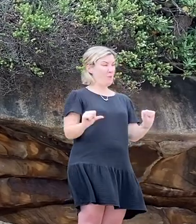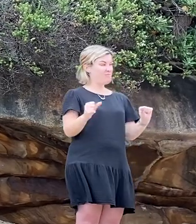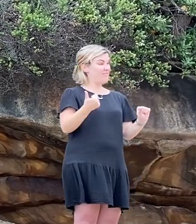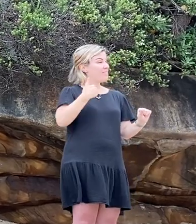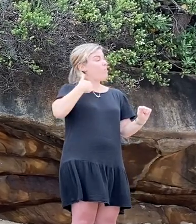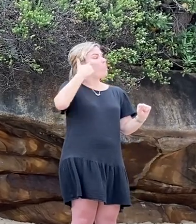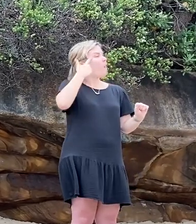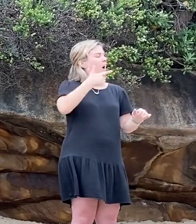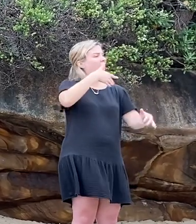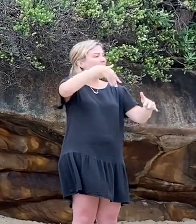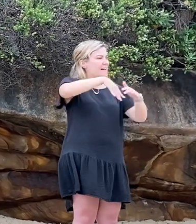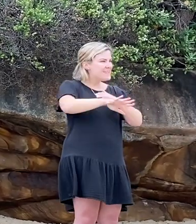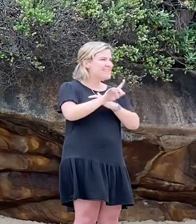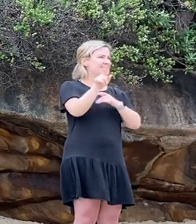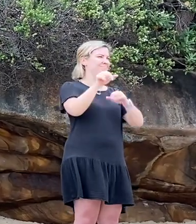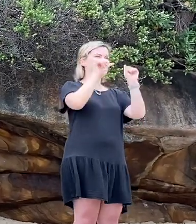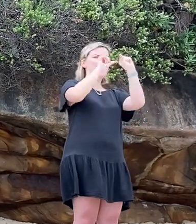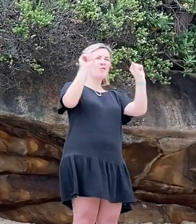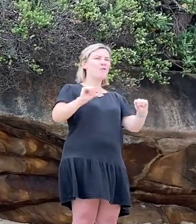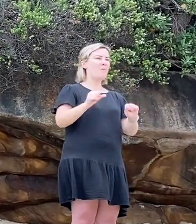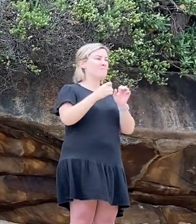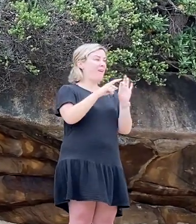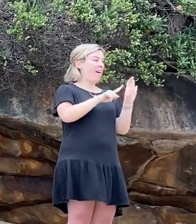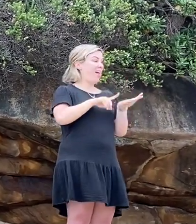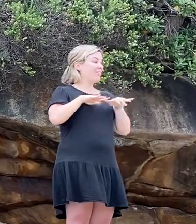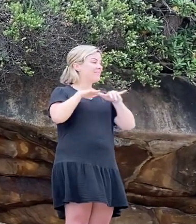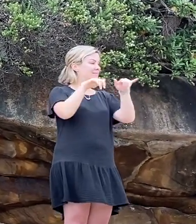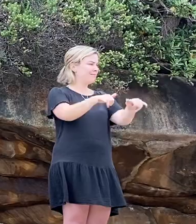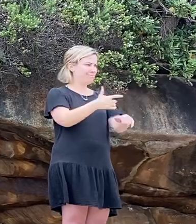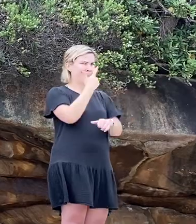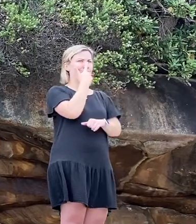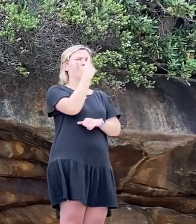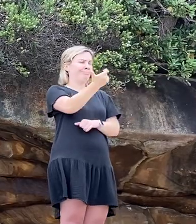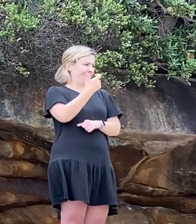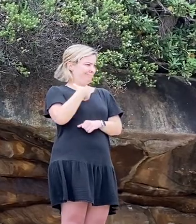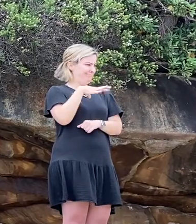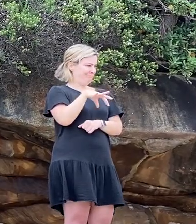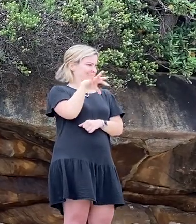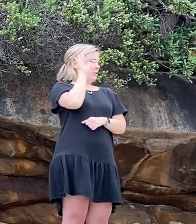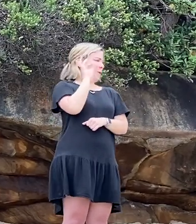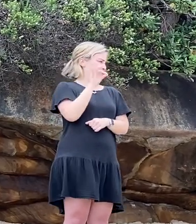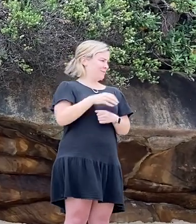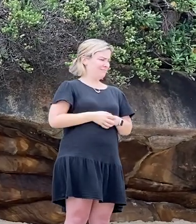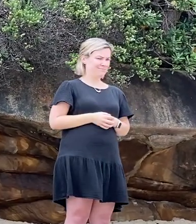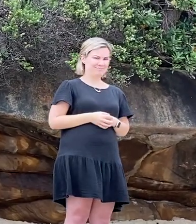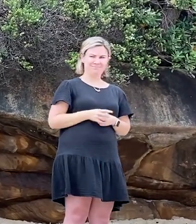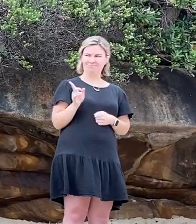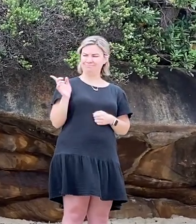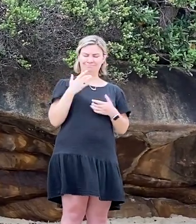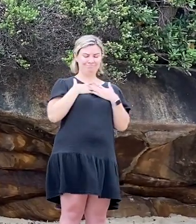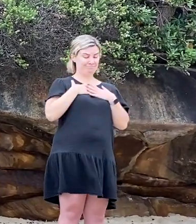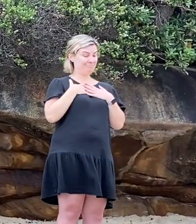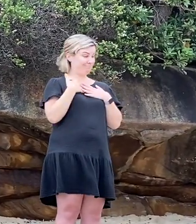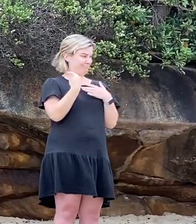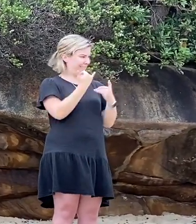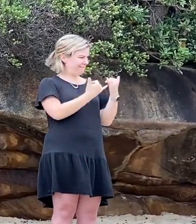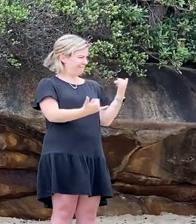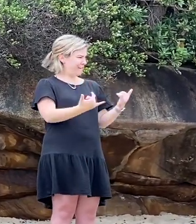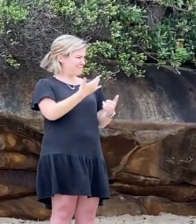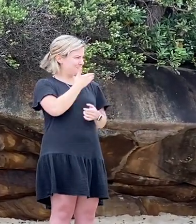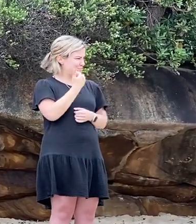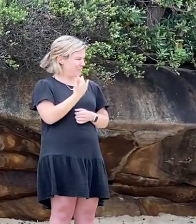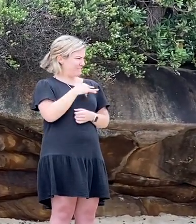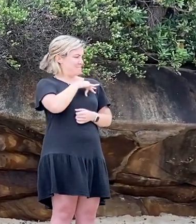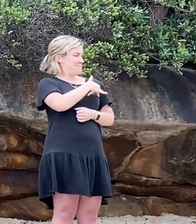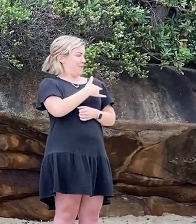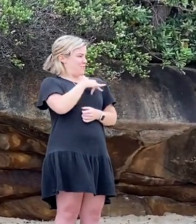and was lucky to be chosen. Yeah, that's really beautiful. That's really a very emotional